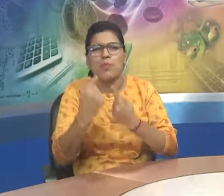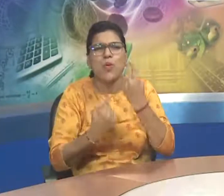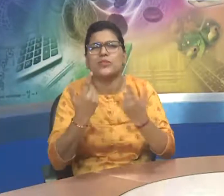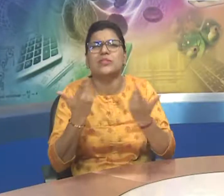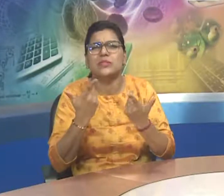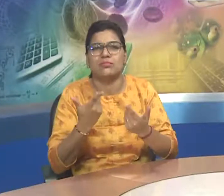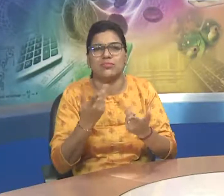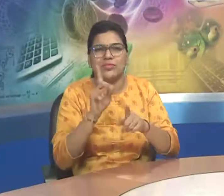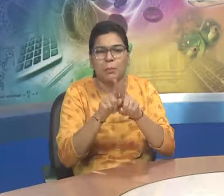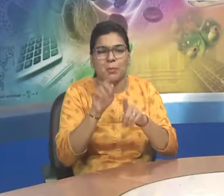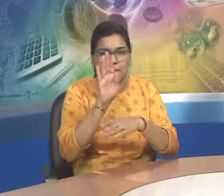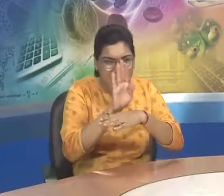and support of